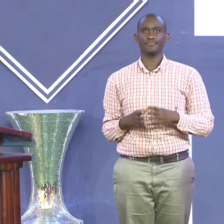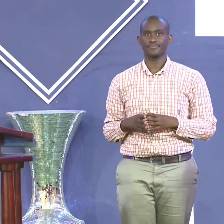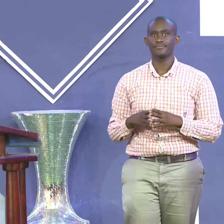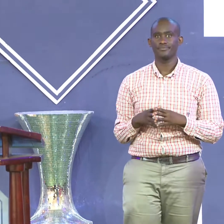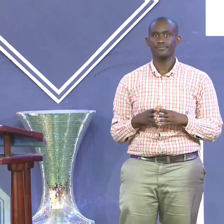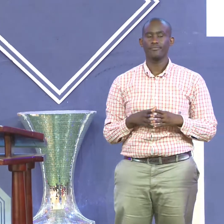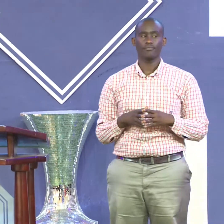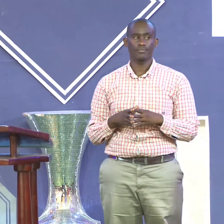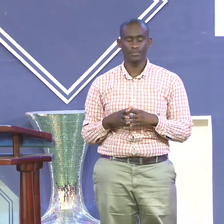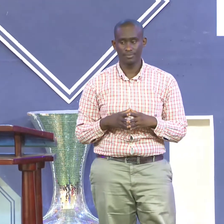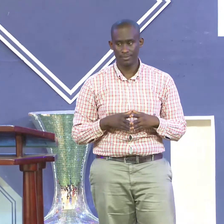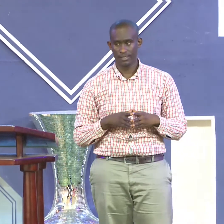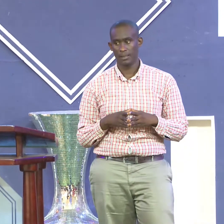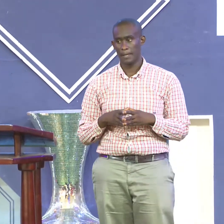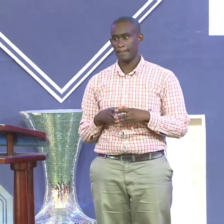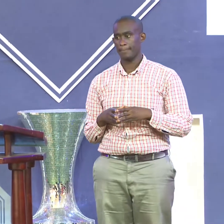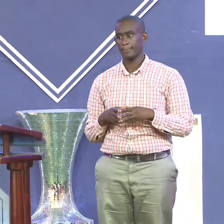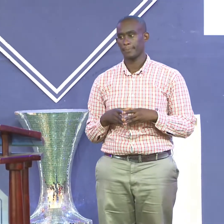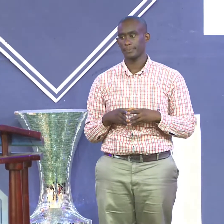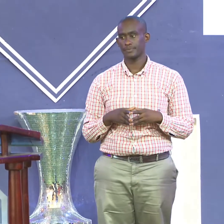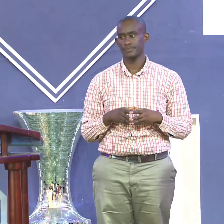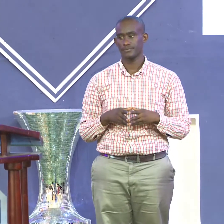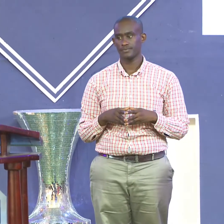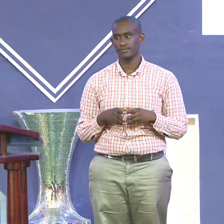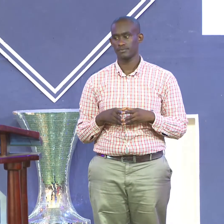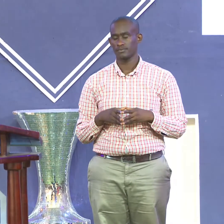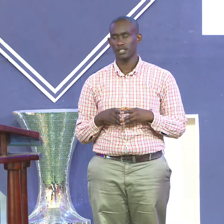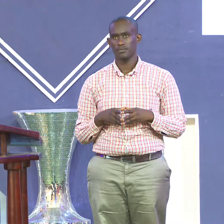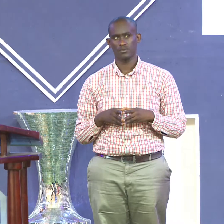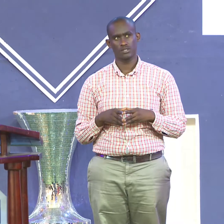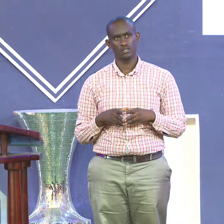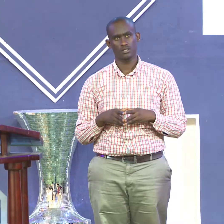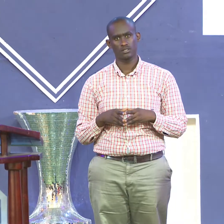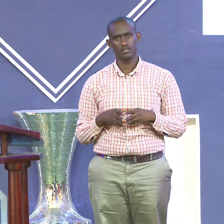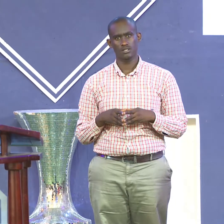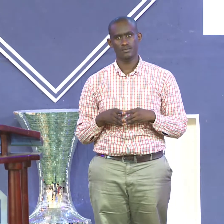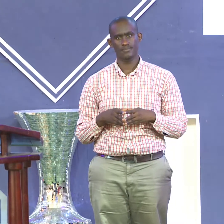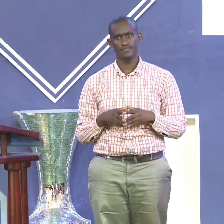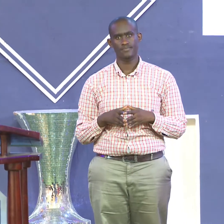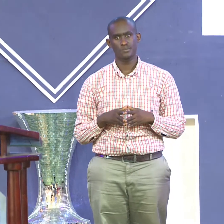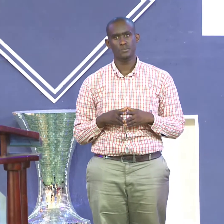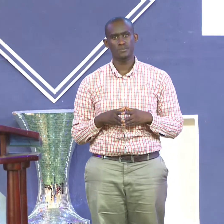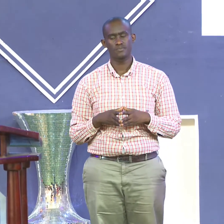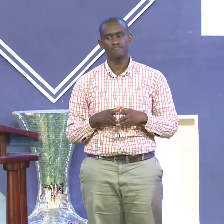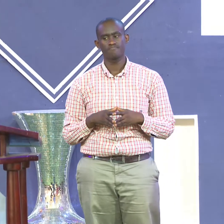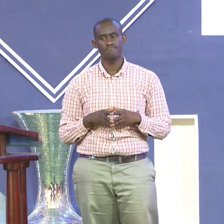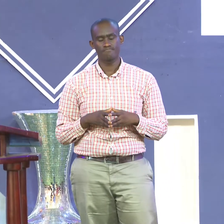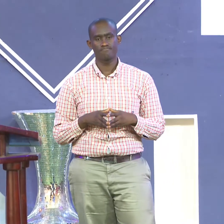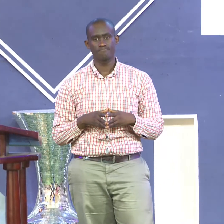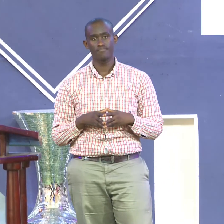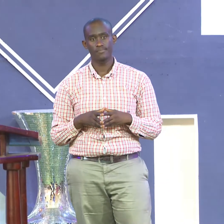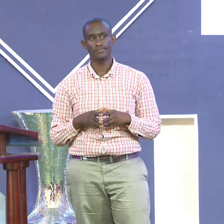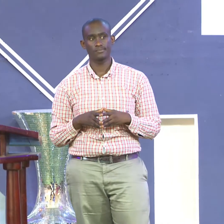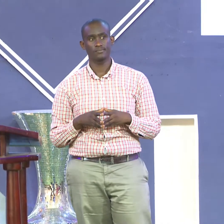Hebrews 10:35-36. Cast not away therefore your confidence, which has a great recompense of reward. For you need to have